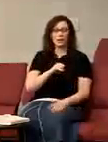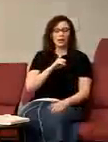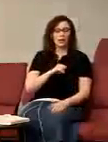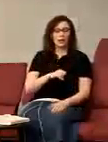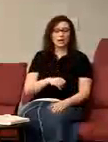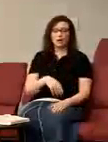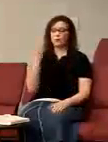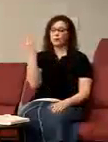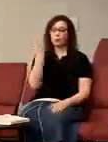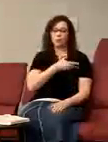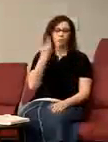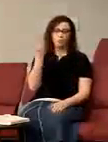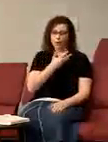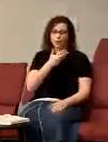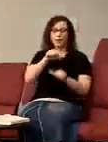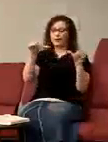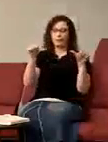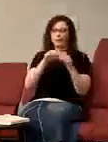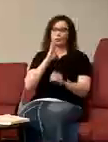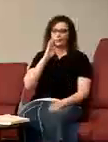It was it. Yeah. It was a place to be. And